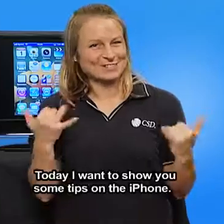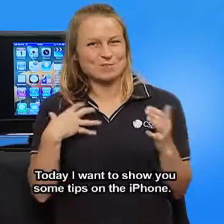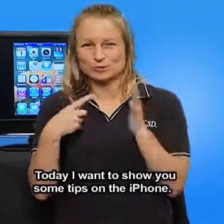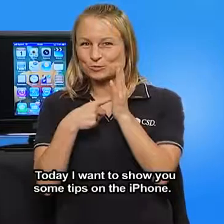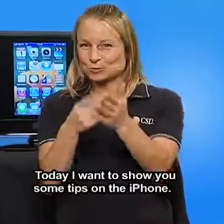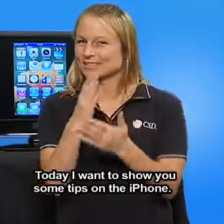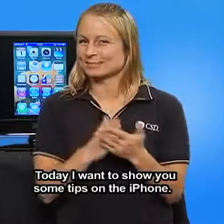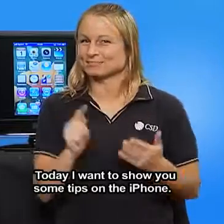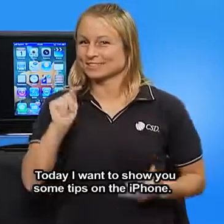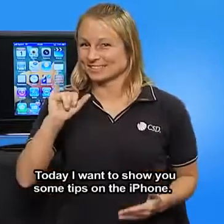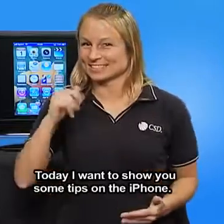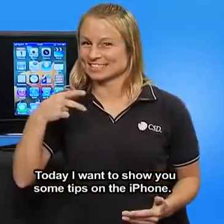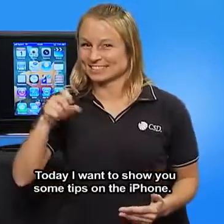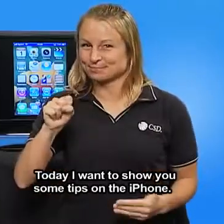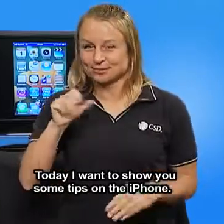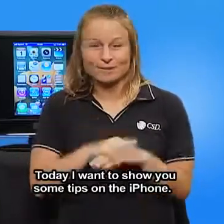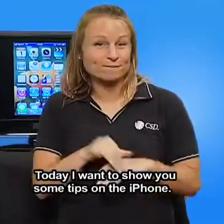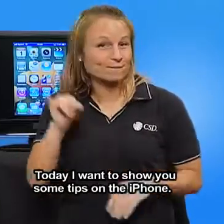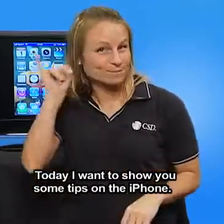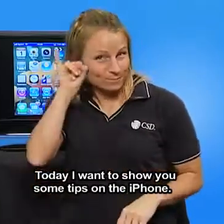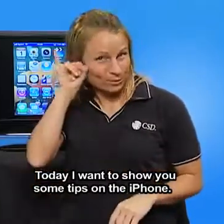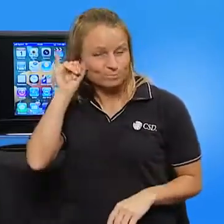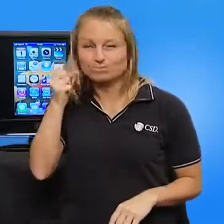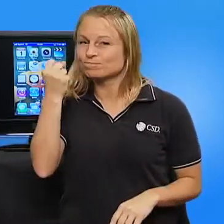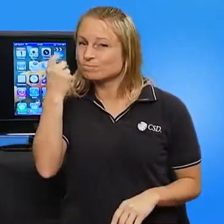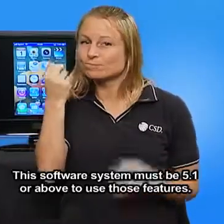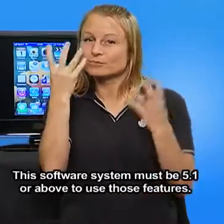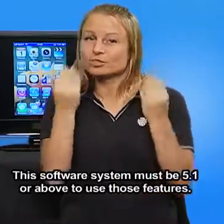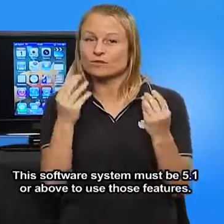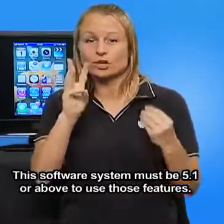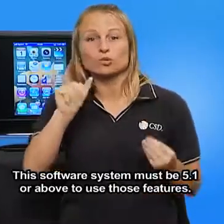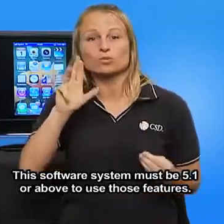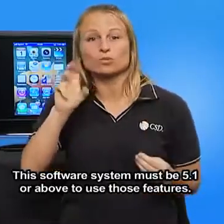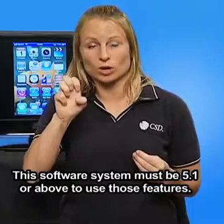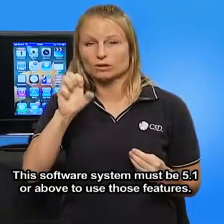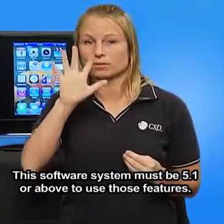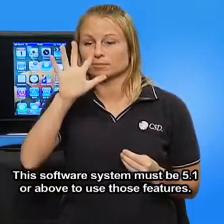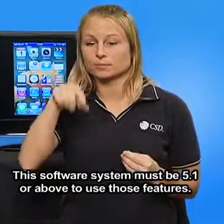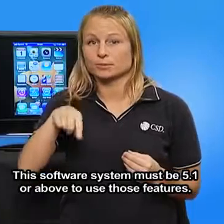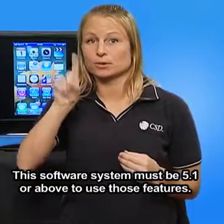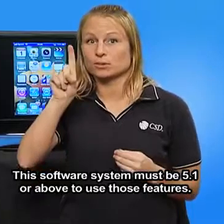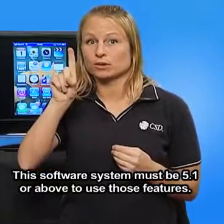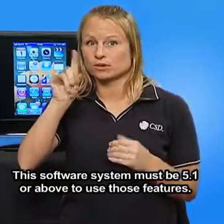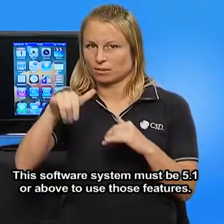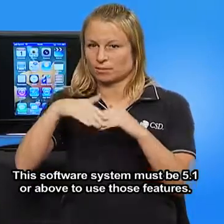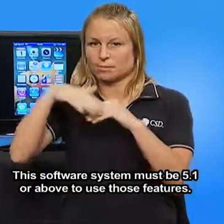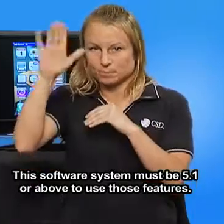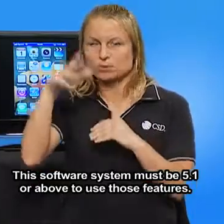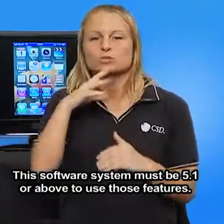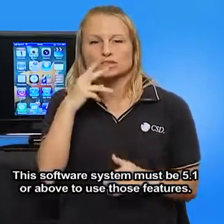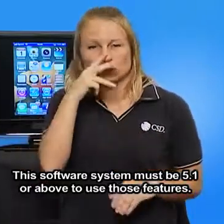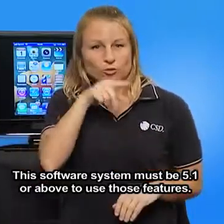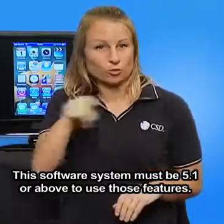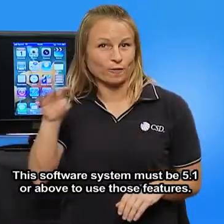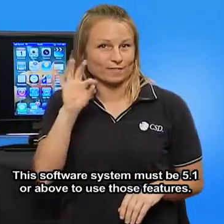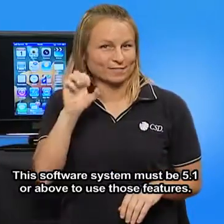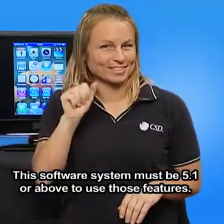Today I want to show you some tips on the iPhone. The software system must be 5.1 or above to use those